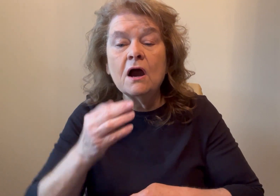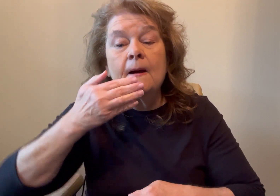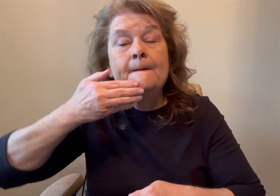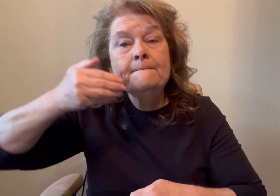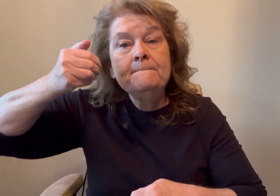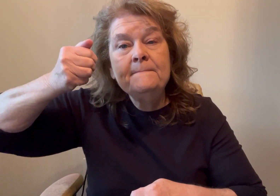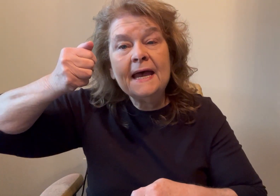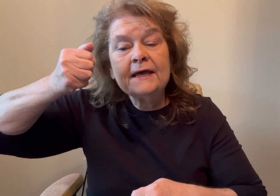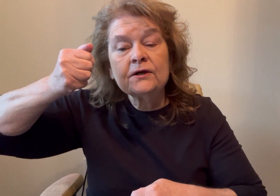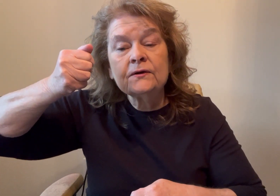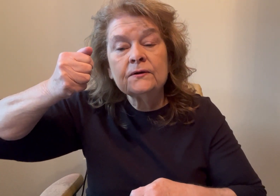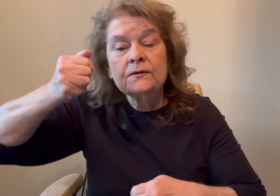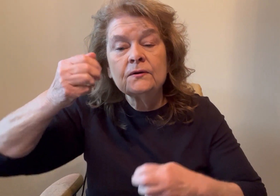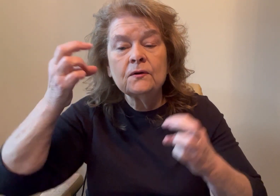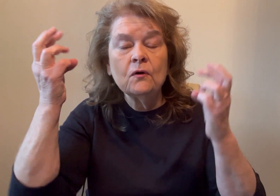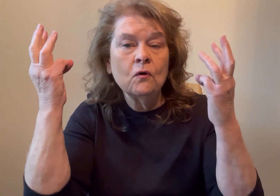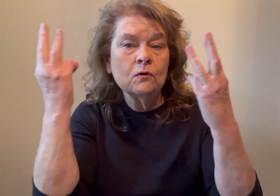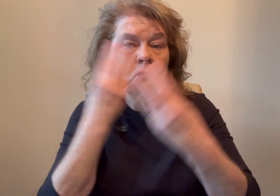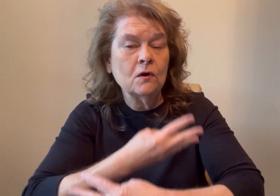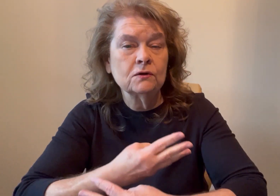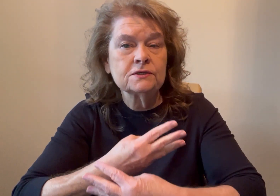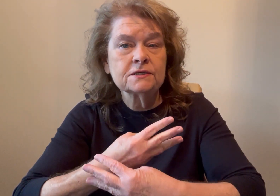are better or worse.